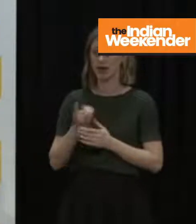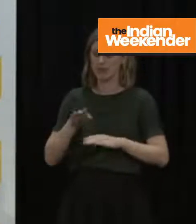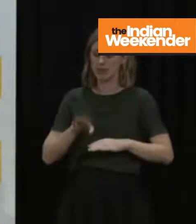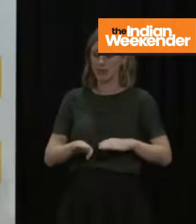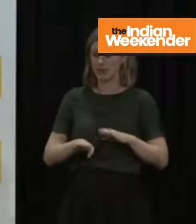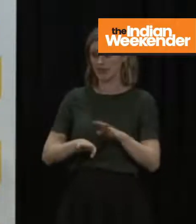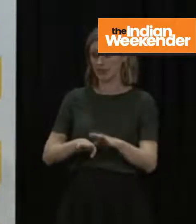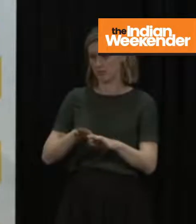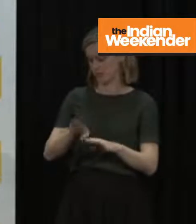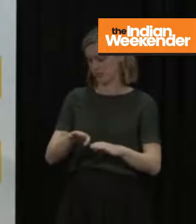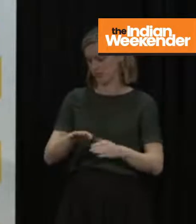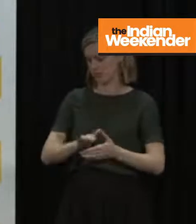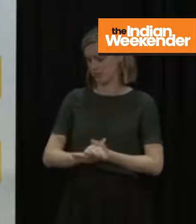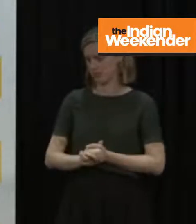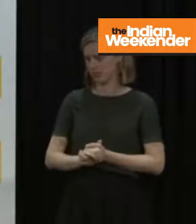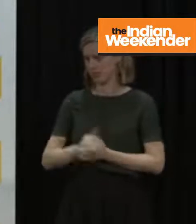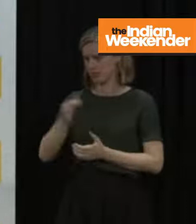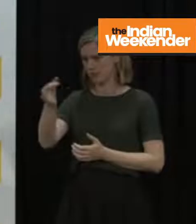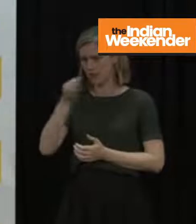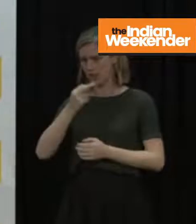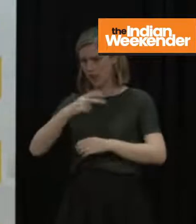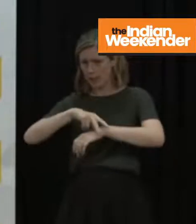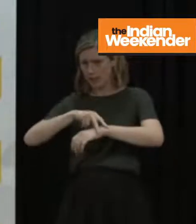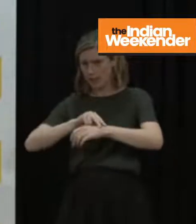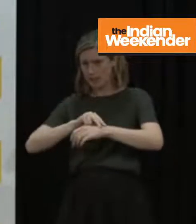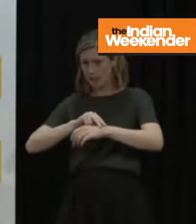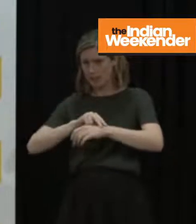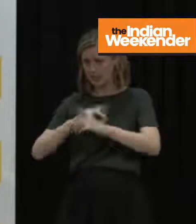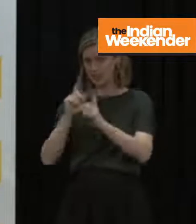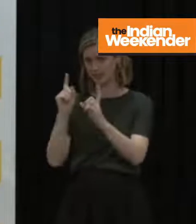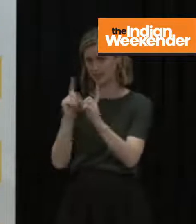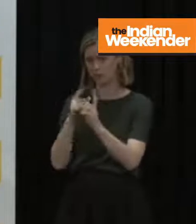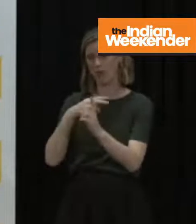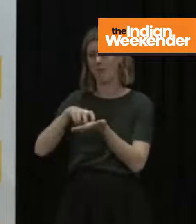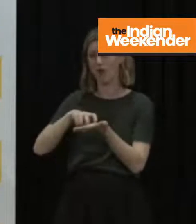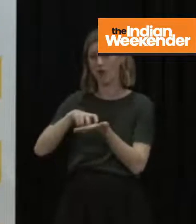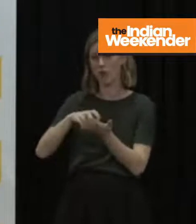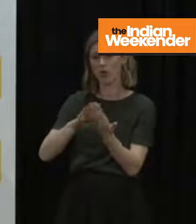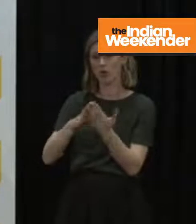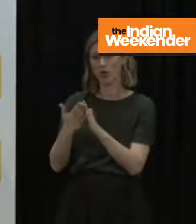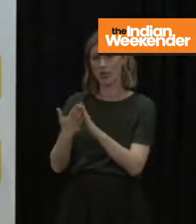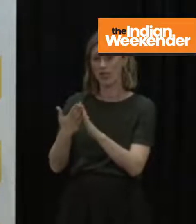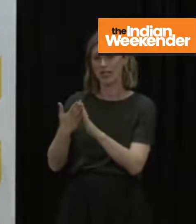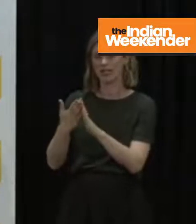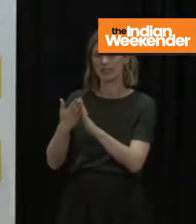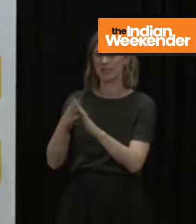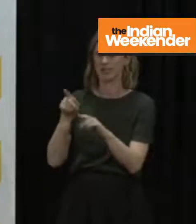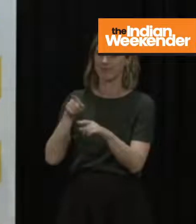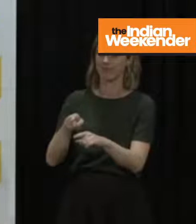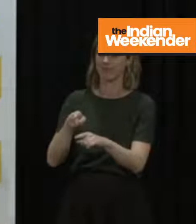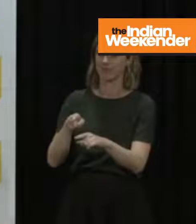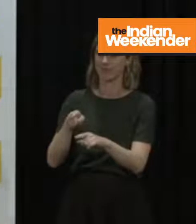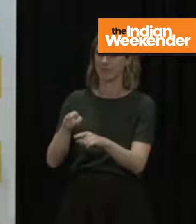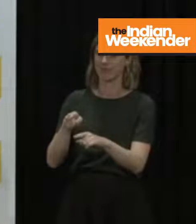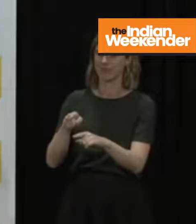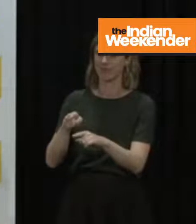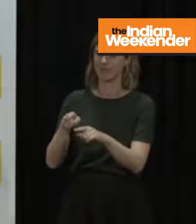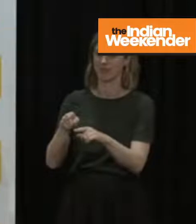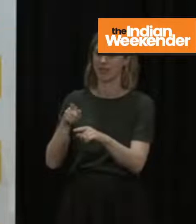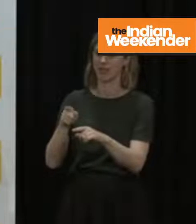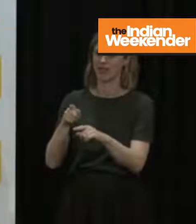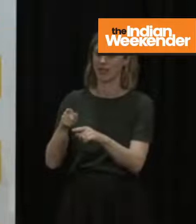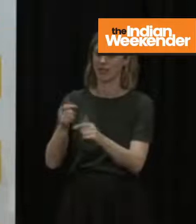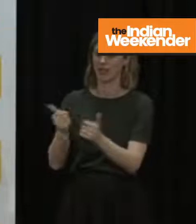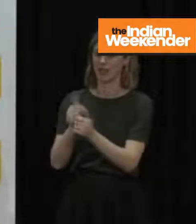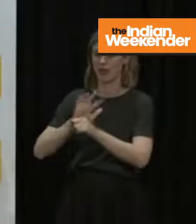by step. Considering that police are often engaging with some of the most vulnerable communities, including communities that are frequently borne the brunt of this